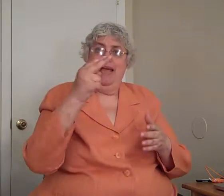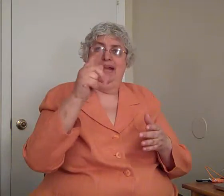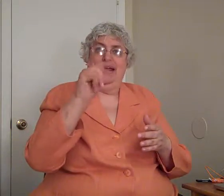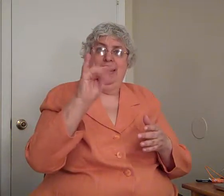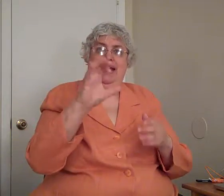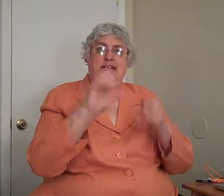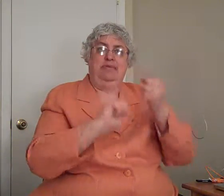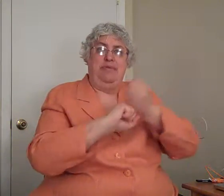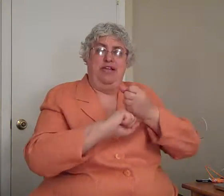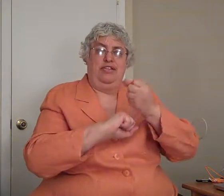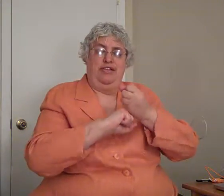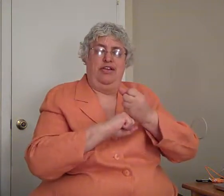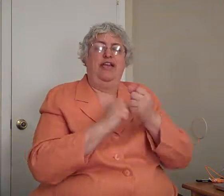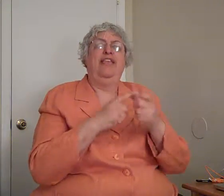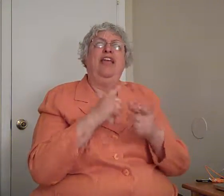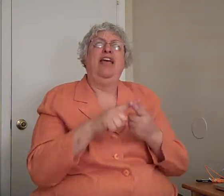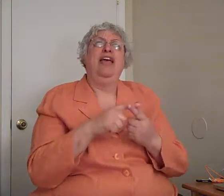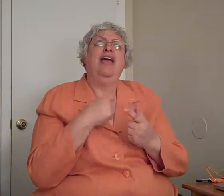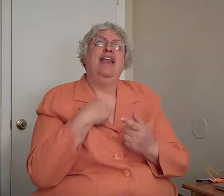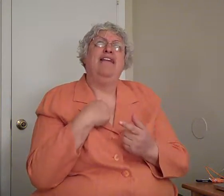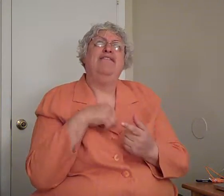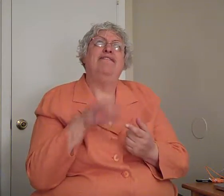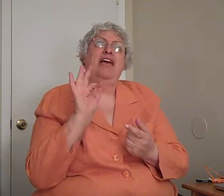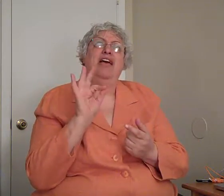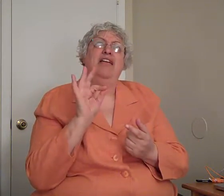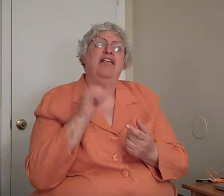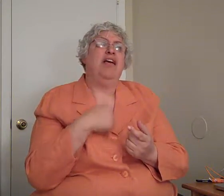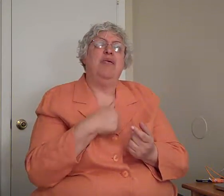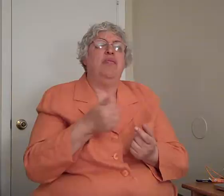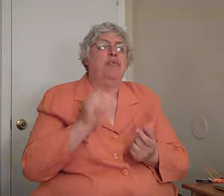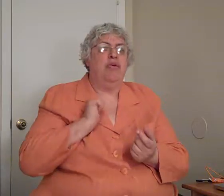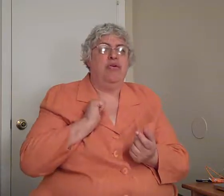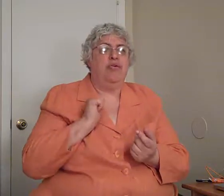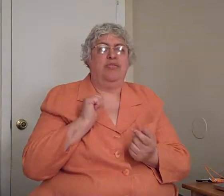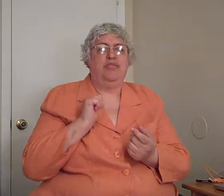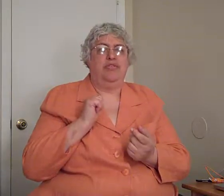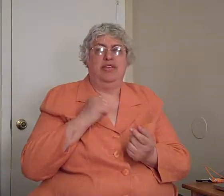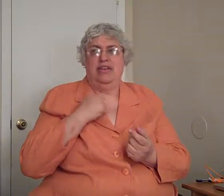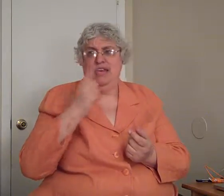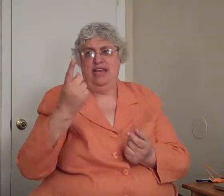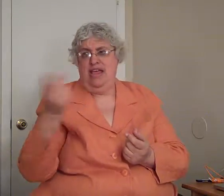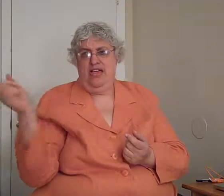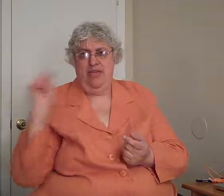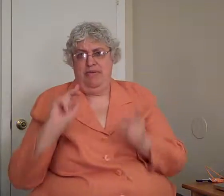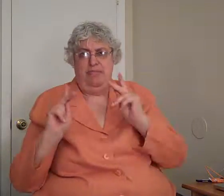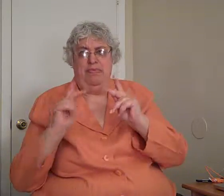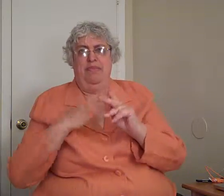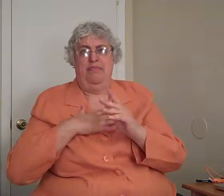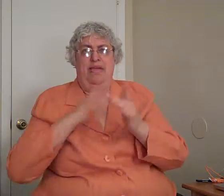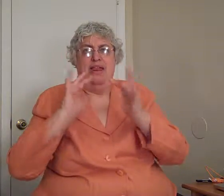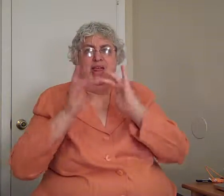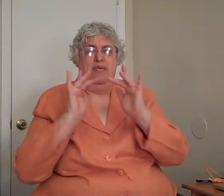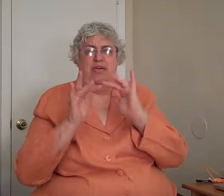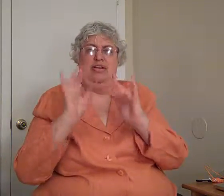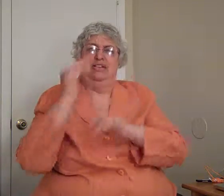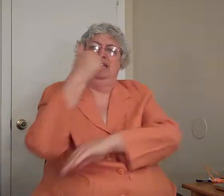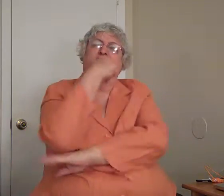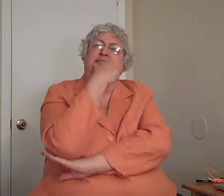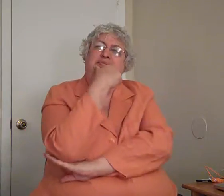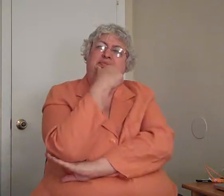actually came to a point where I literally refused to pitch networkers on my opportunity. It just seemed like a silly thing to do, comparing apples to